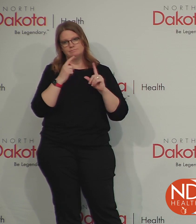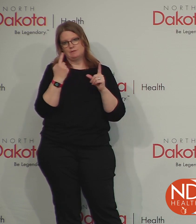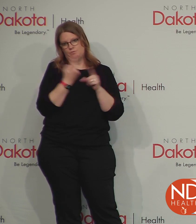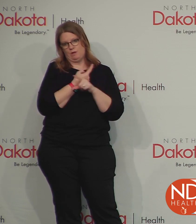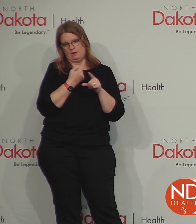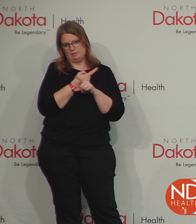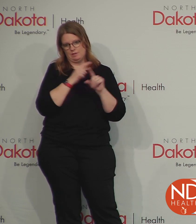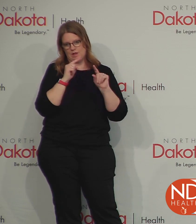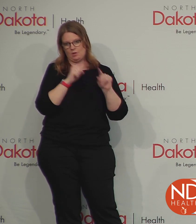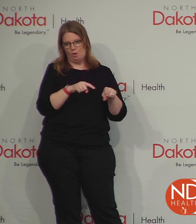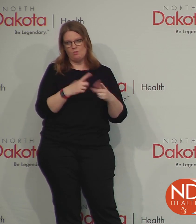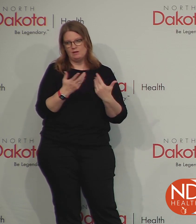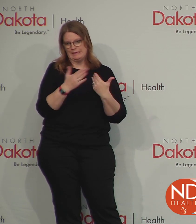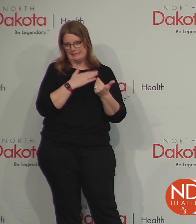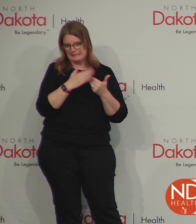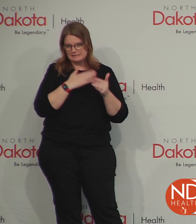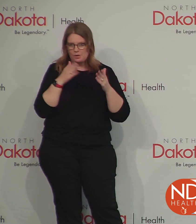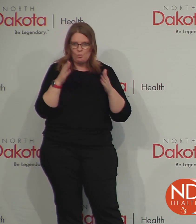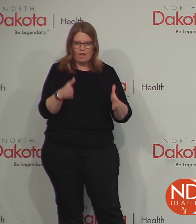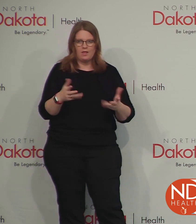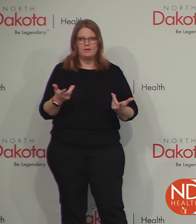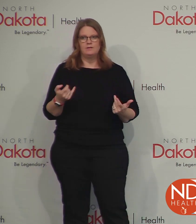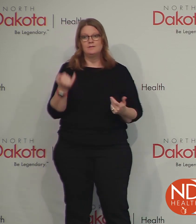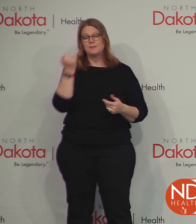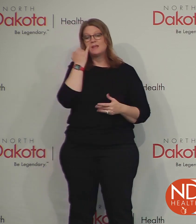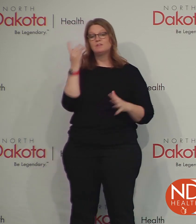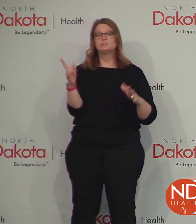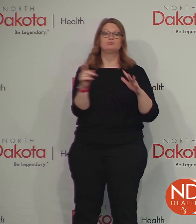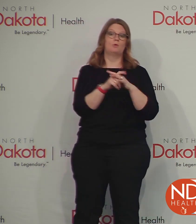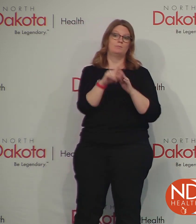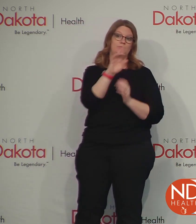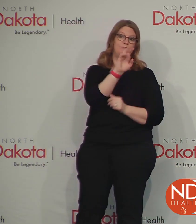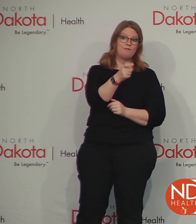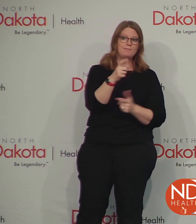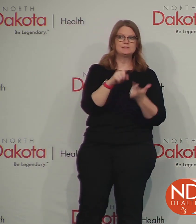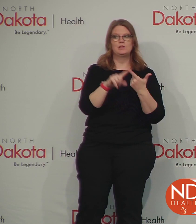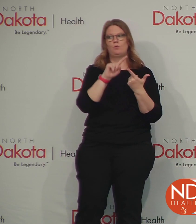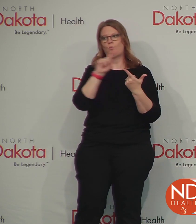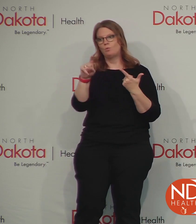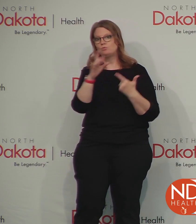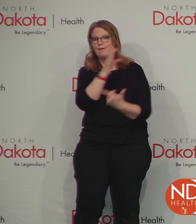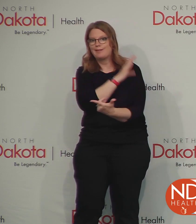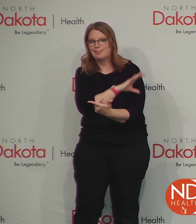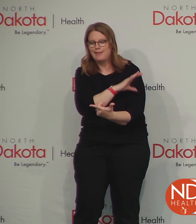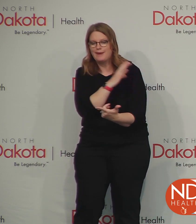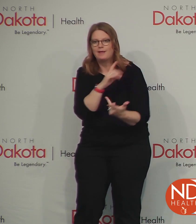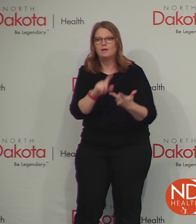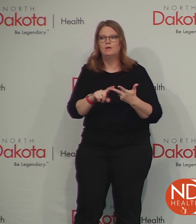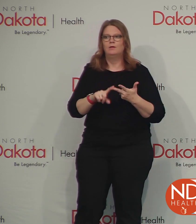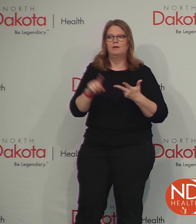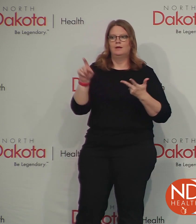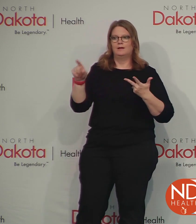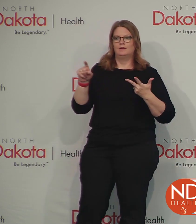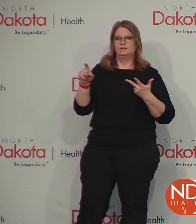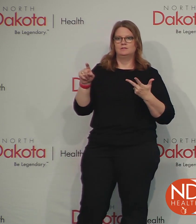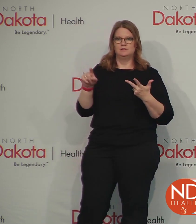most convenient way possible, whether that's going to a pharmacy, going to a clinic, going to a mass vaccination